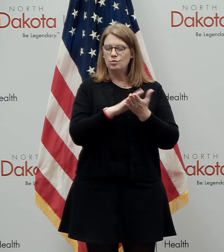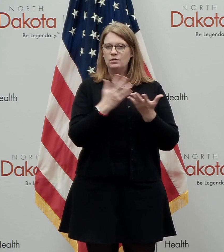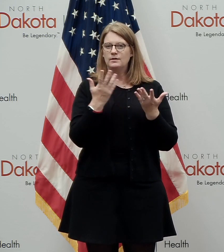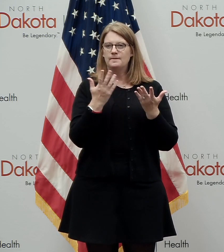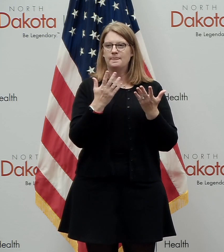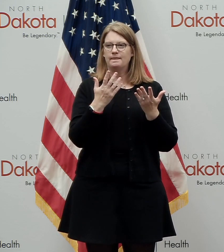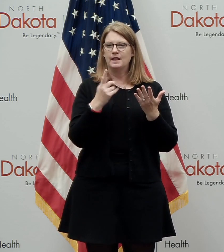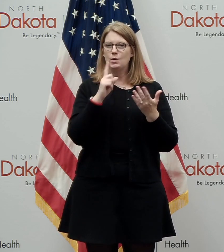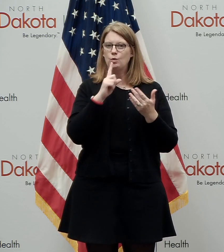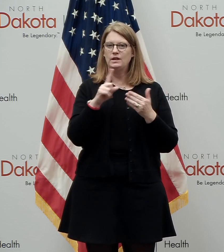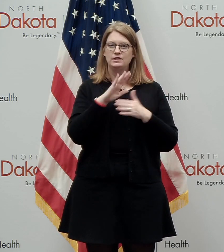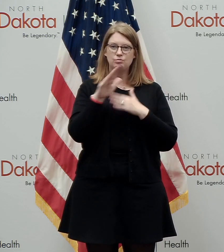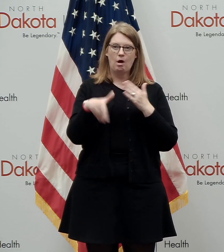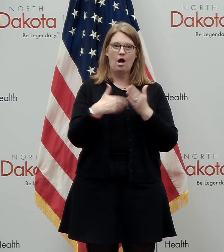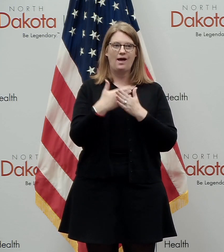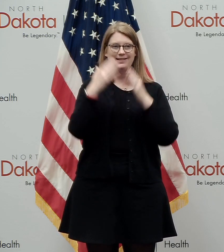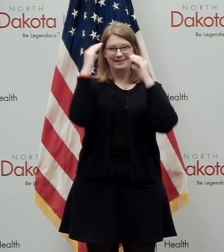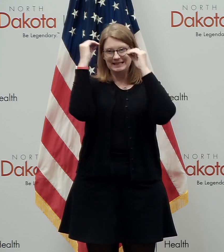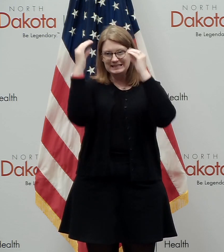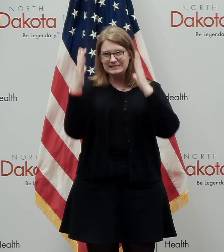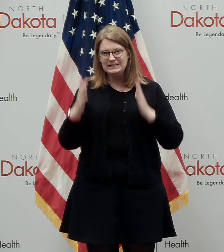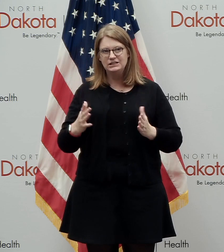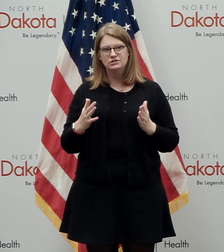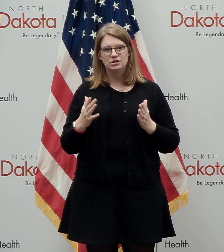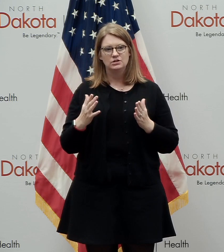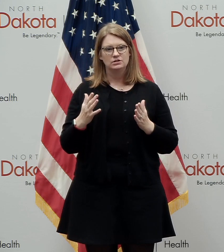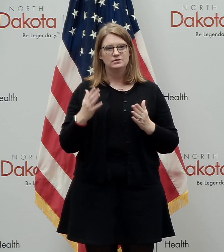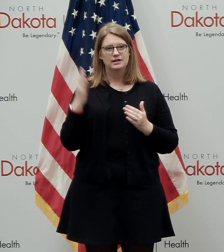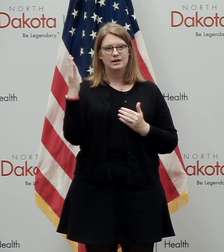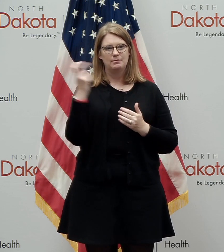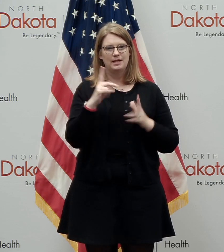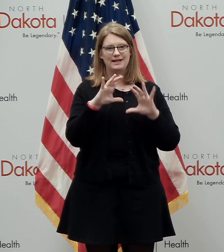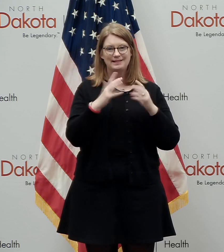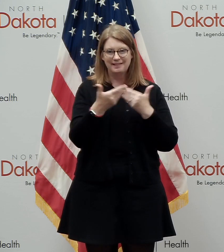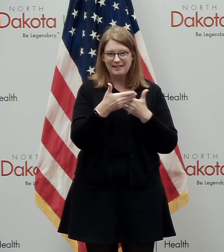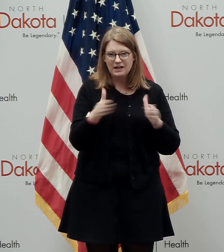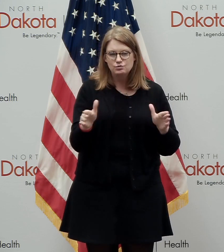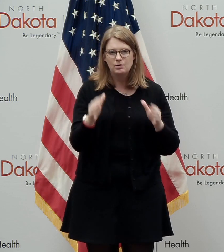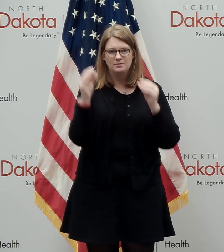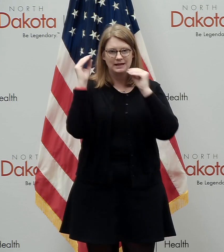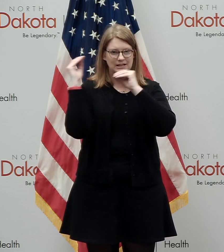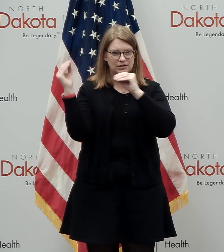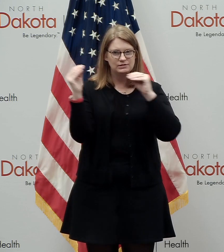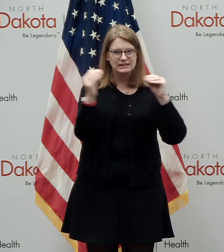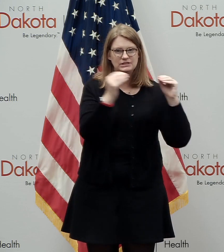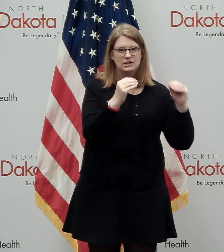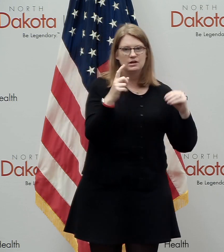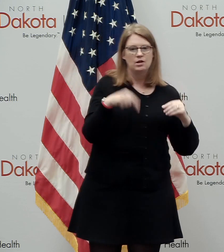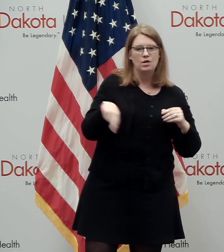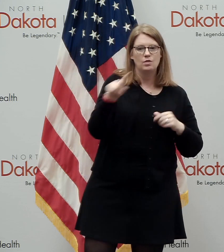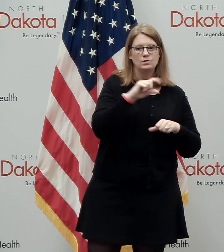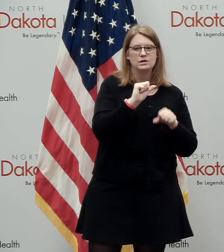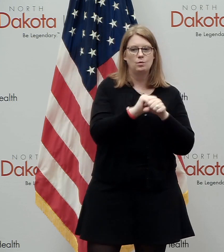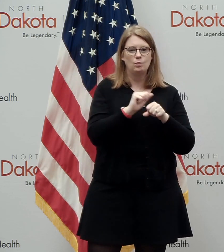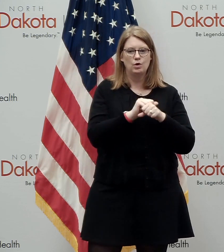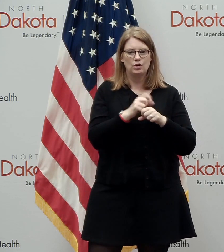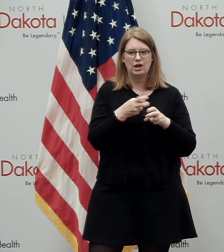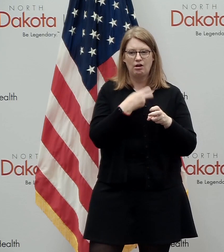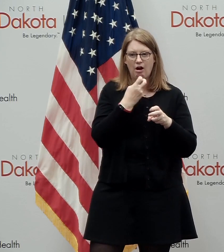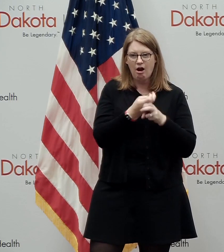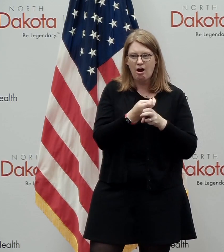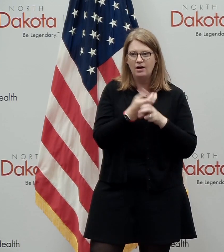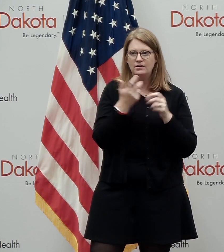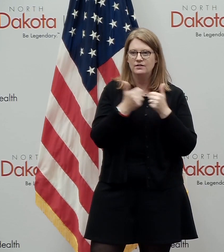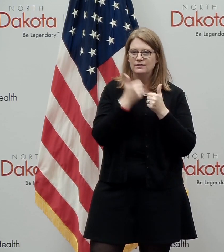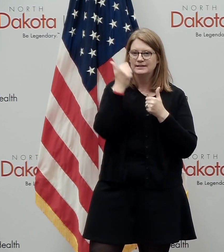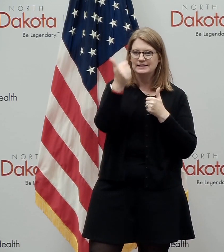you to all the teachers that are back in the classroom teaching in person, those that are working hard to do the